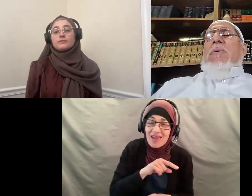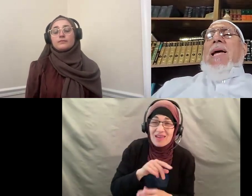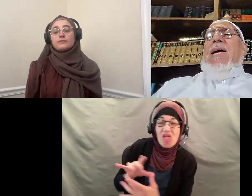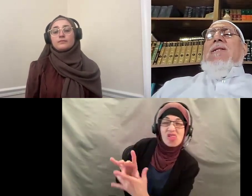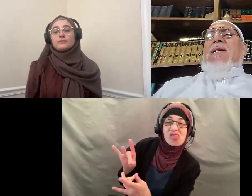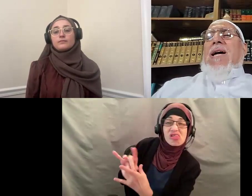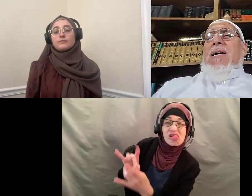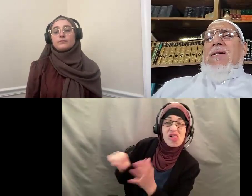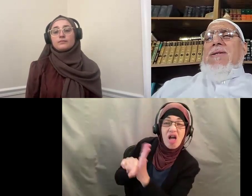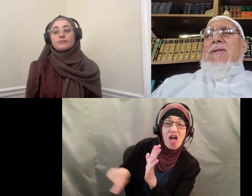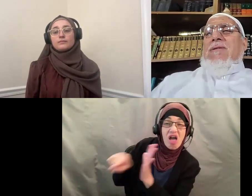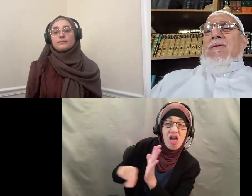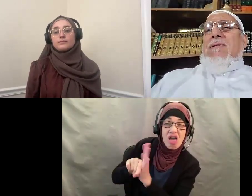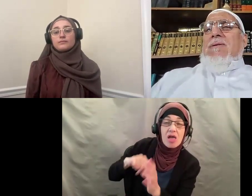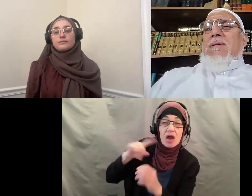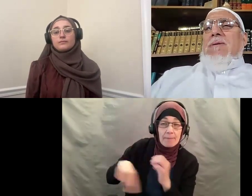He fabricates lies.